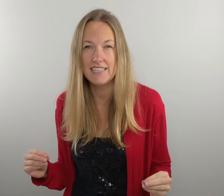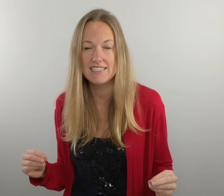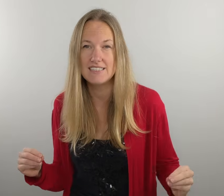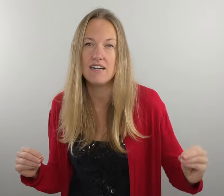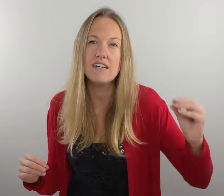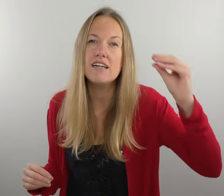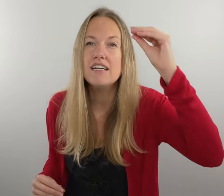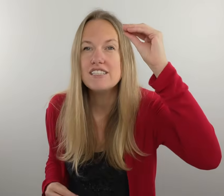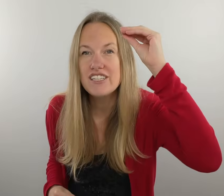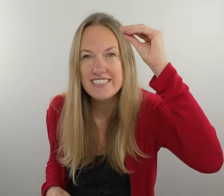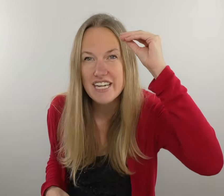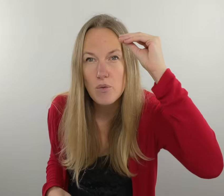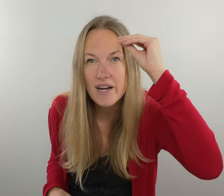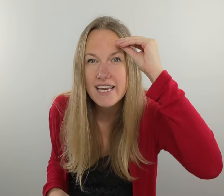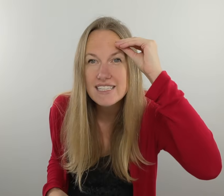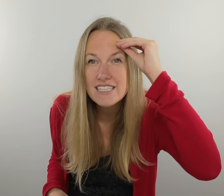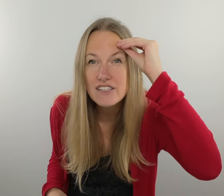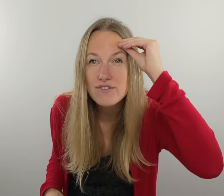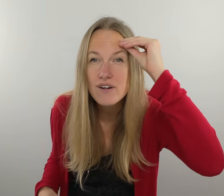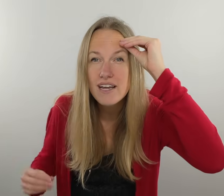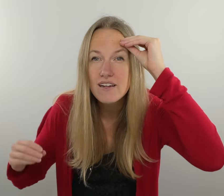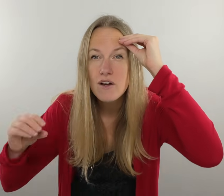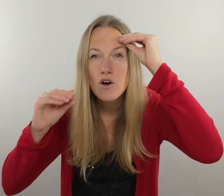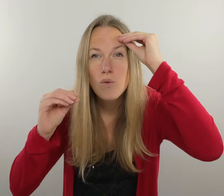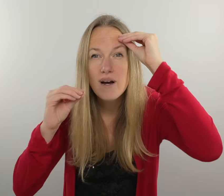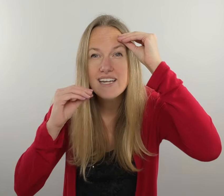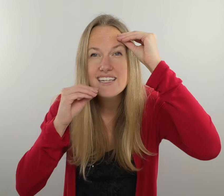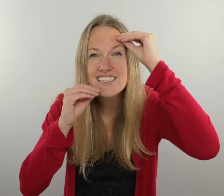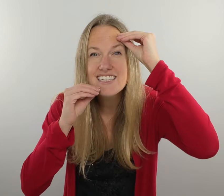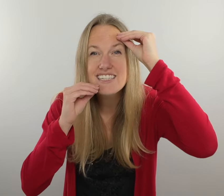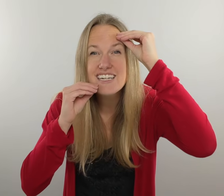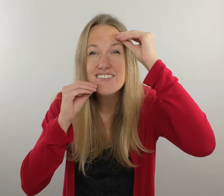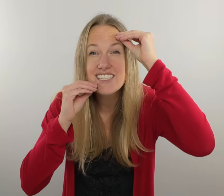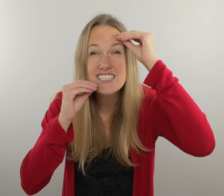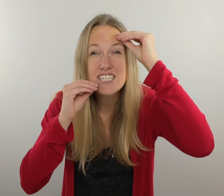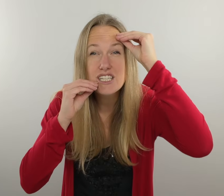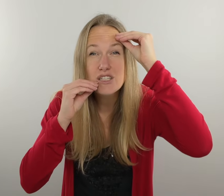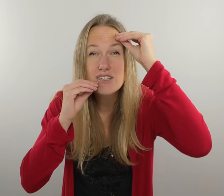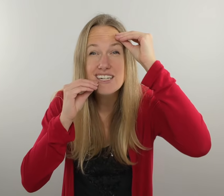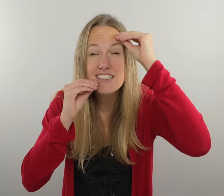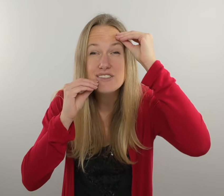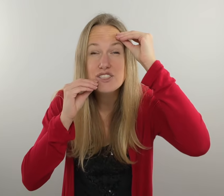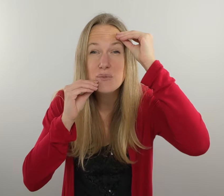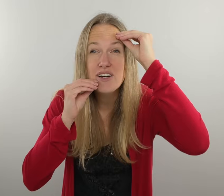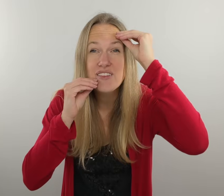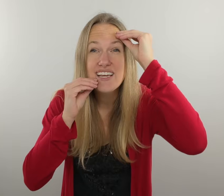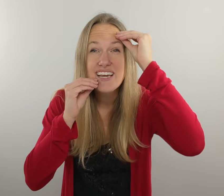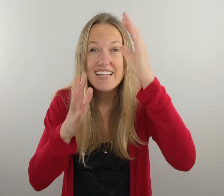this song. So you're gonna take one hand here at your forehead, one hand here kind of at your chin or kind of close to your mouth, and